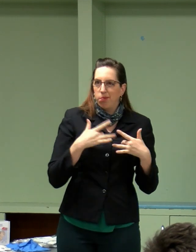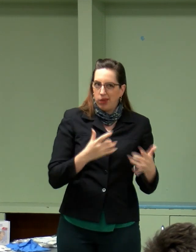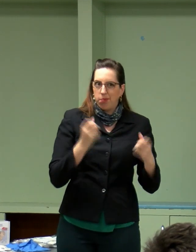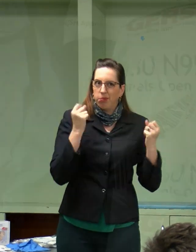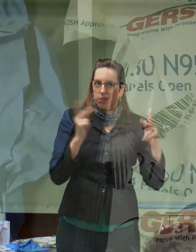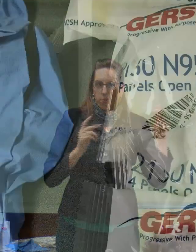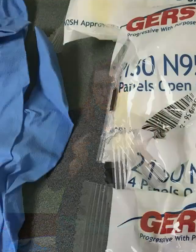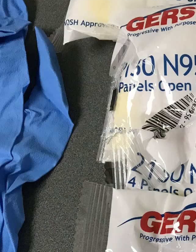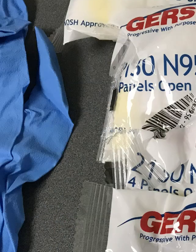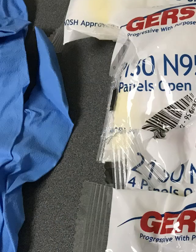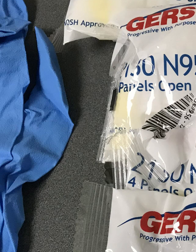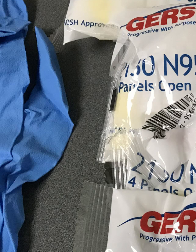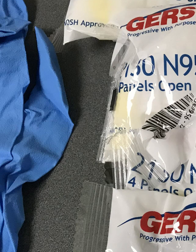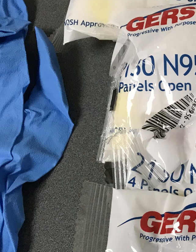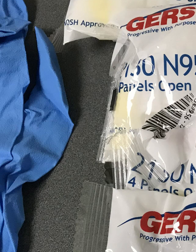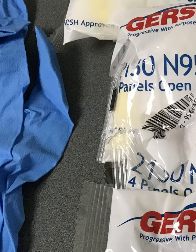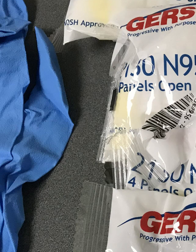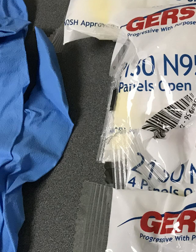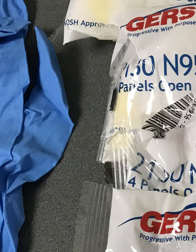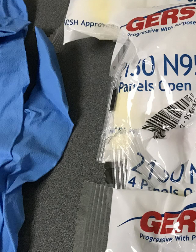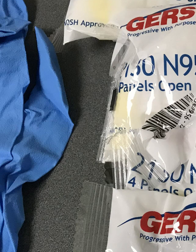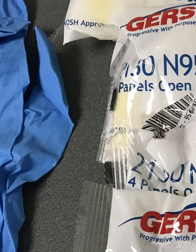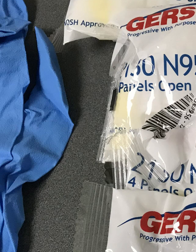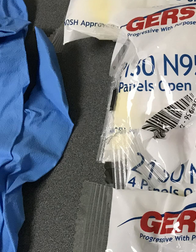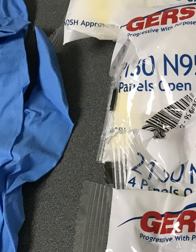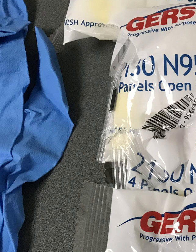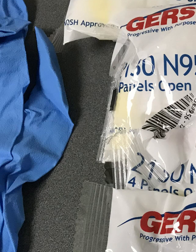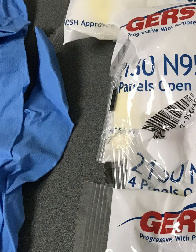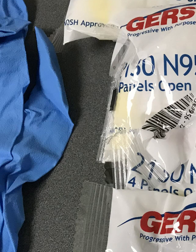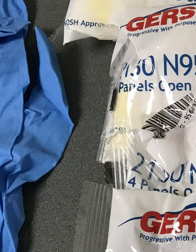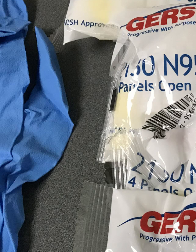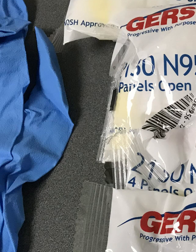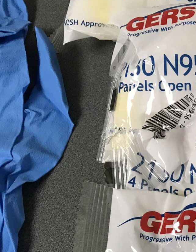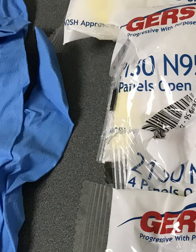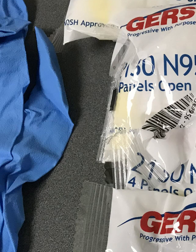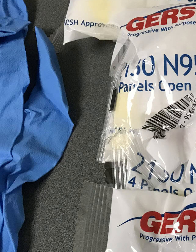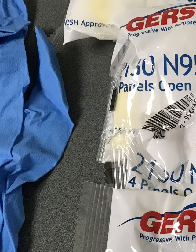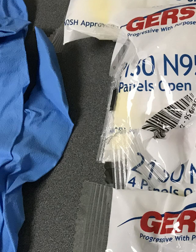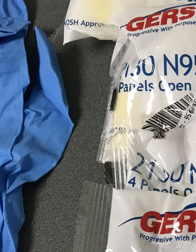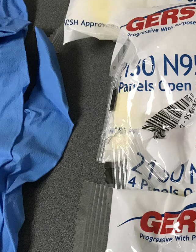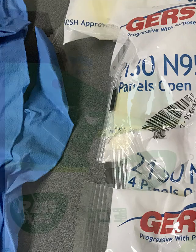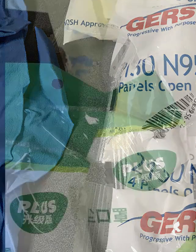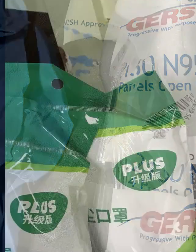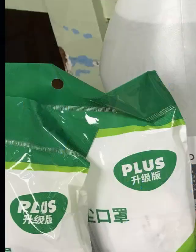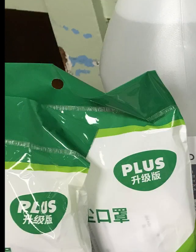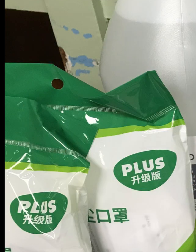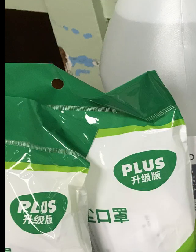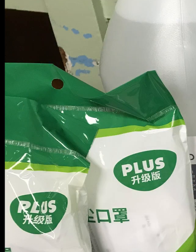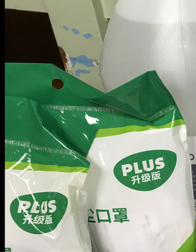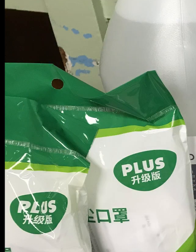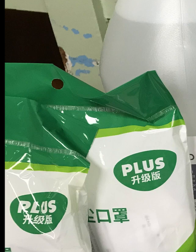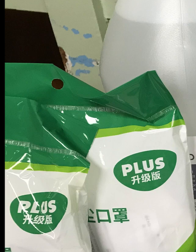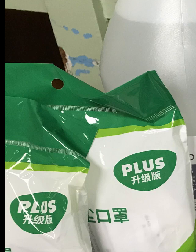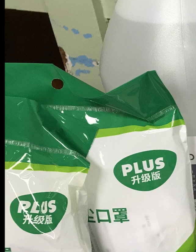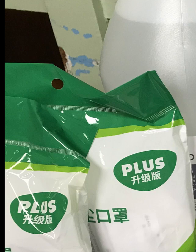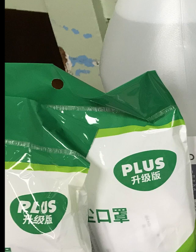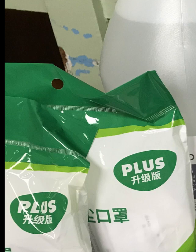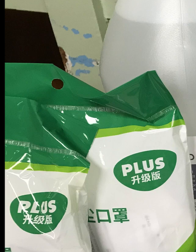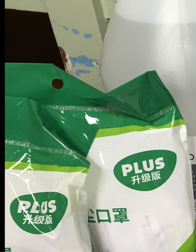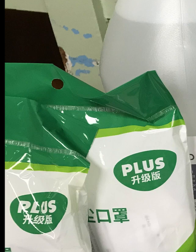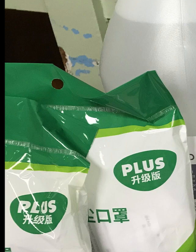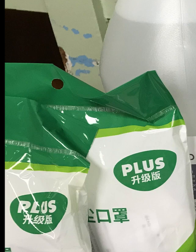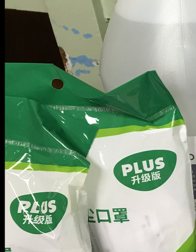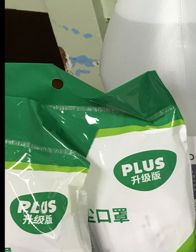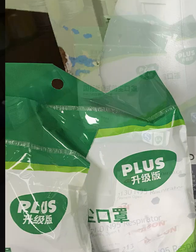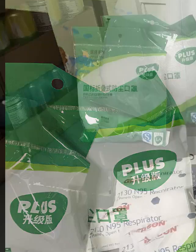to homeless agencies and homeless individuals more than 8,800 face masks, 6,500 bottles of